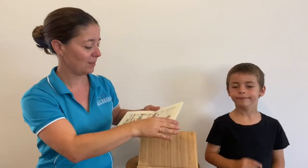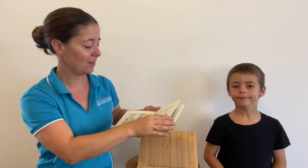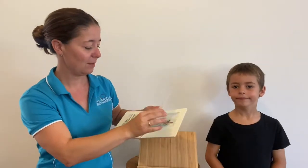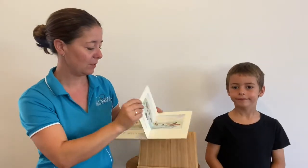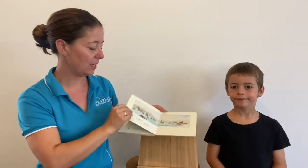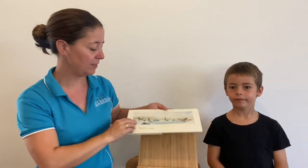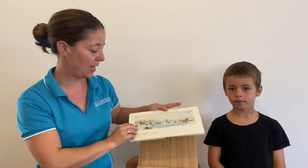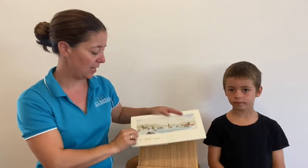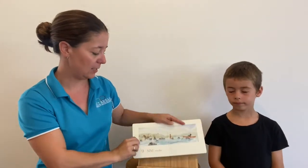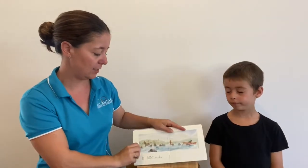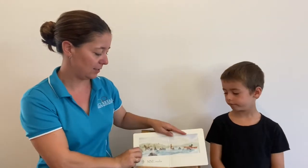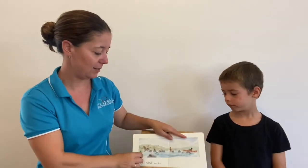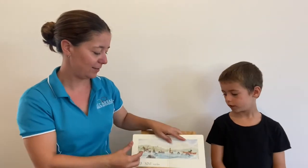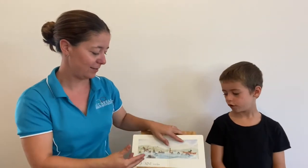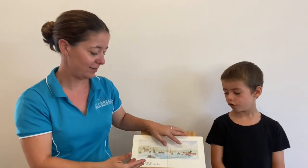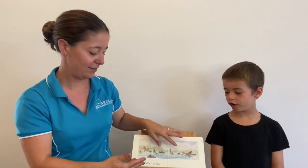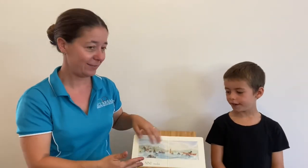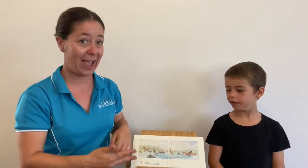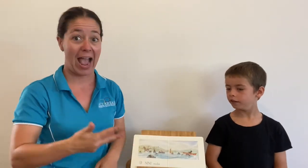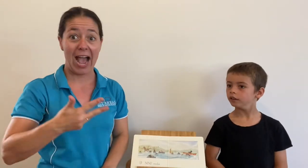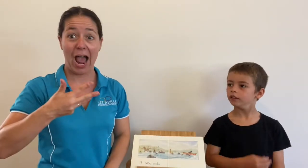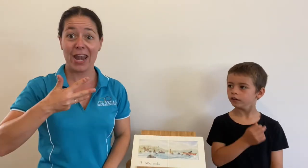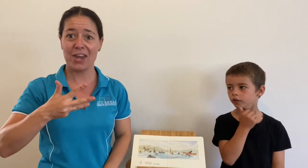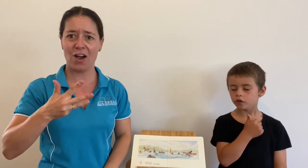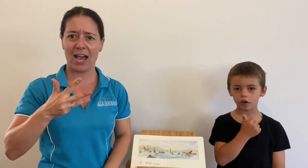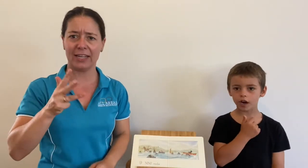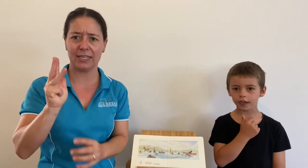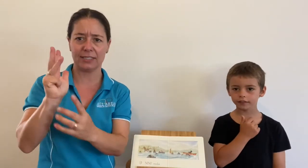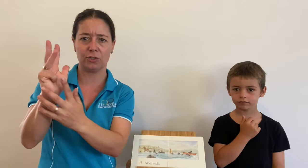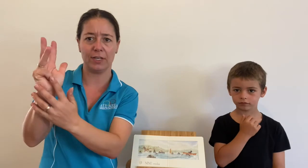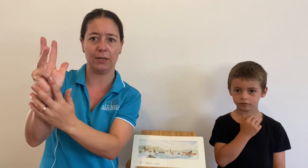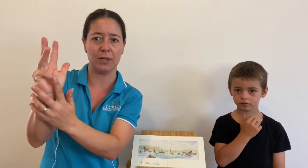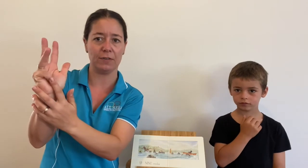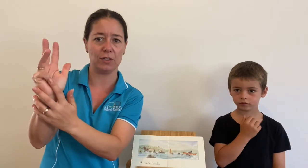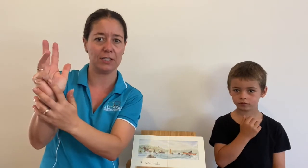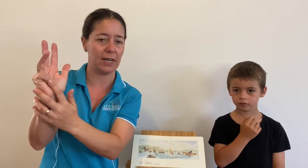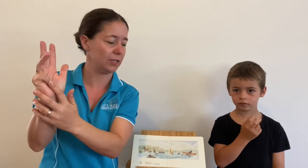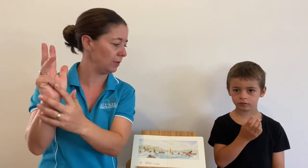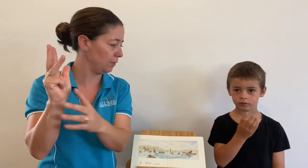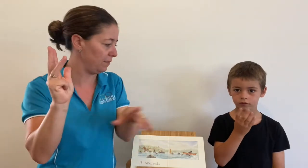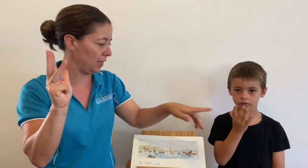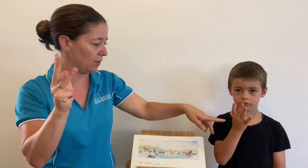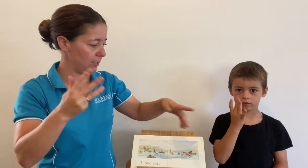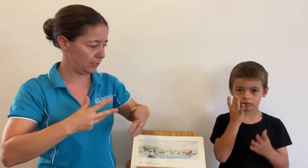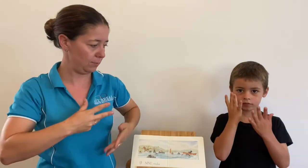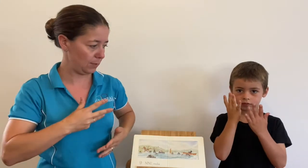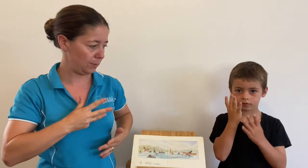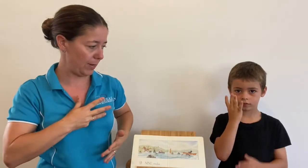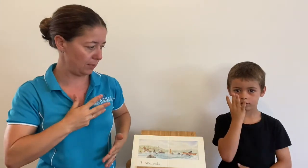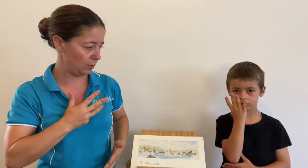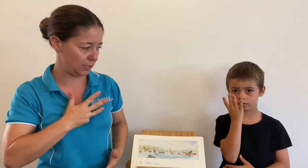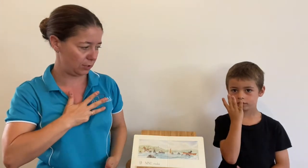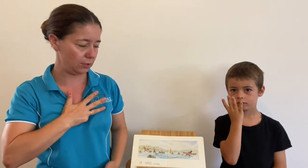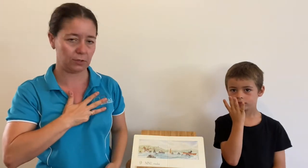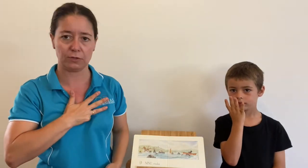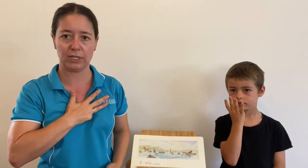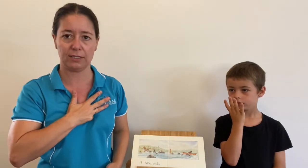What's after 8? 9. 9, that's a tricky one. You've got to tuck your little finger in. Sometimes, Baylen, you like to use your chest, don't